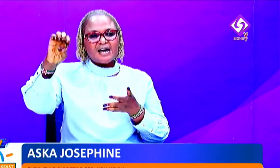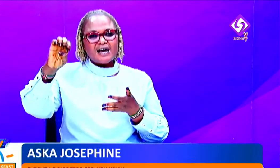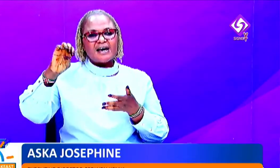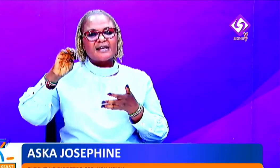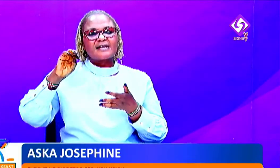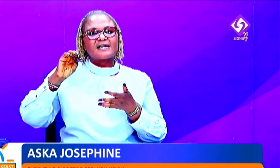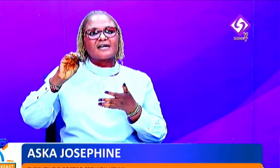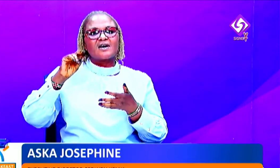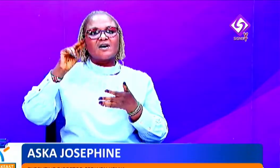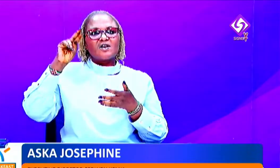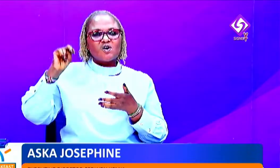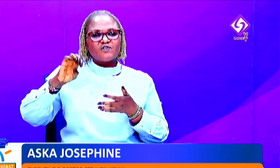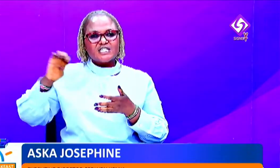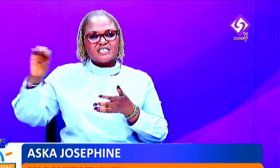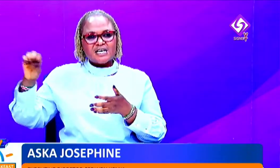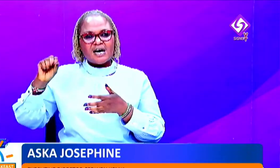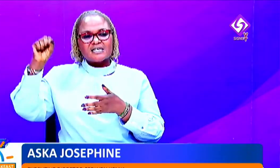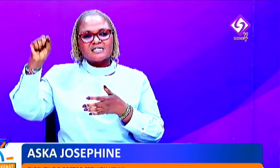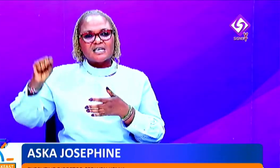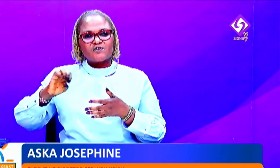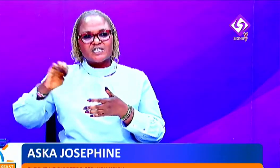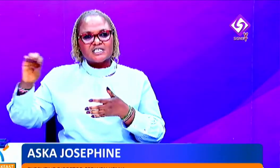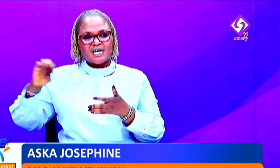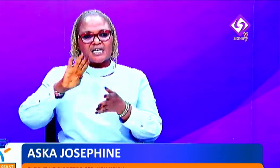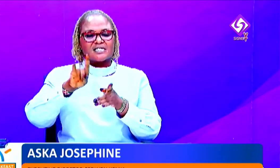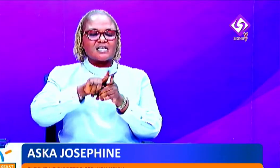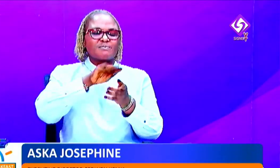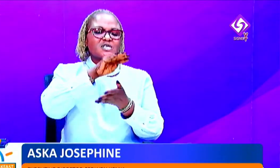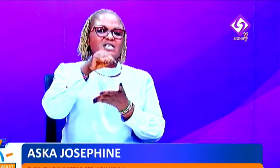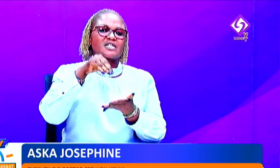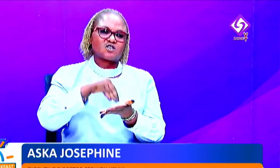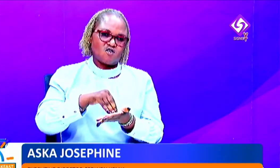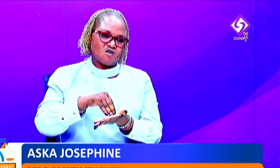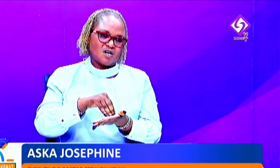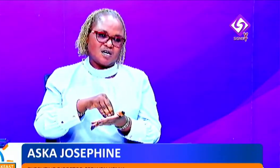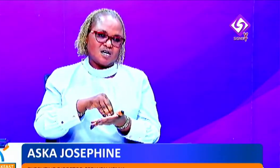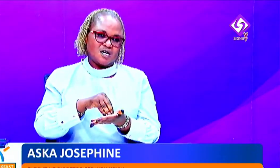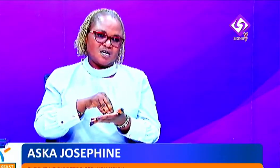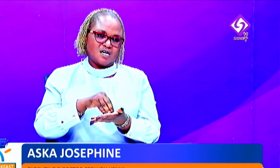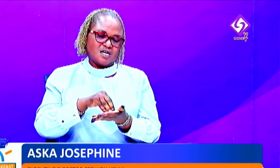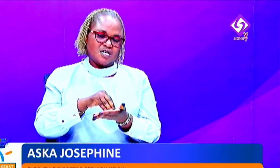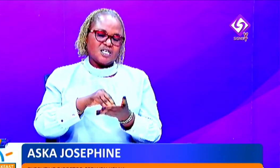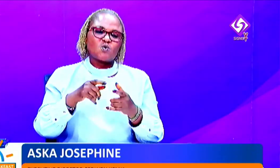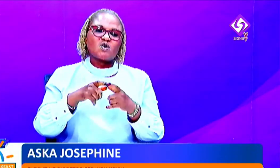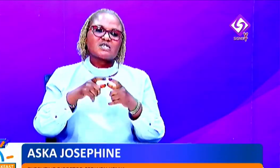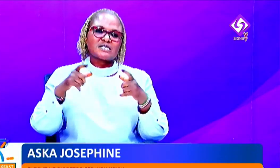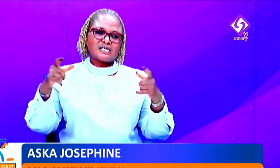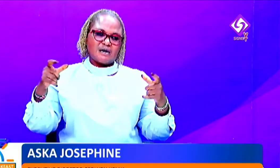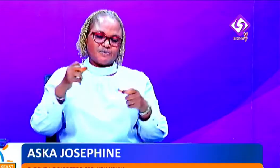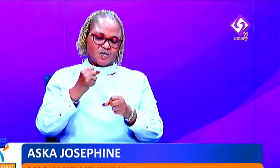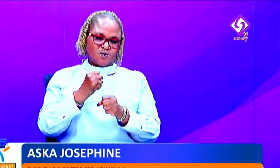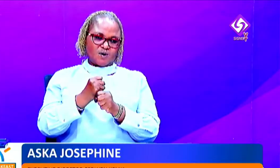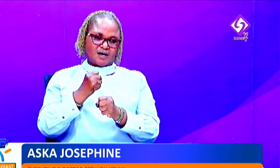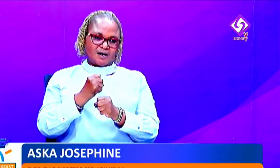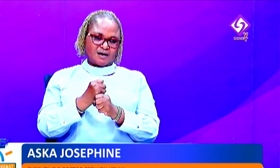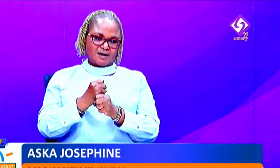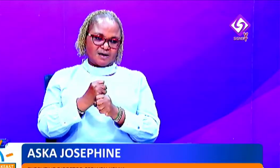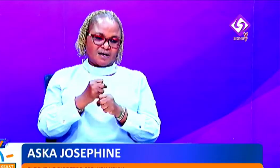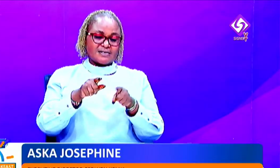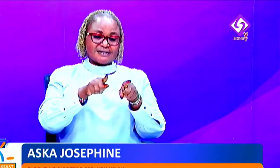Eastern Kenya, Northeastern and Southeastern, and as well as Central Kenya. So yes, it was a very